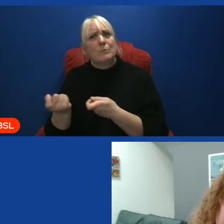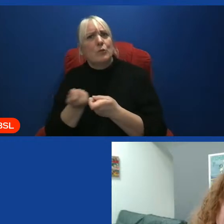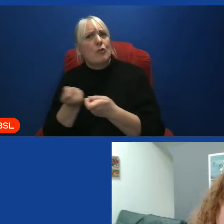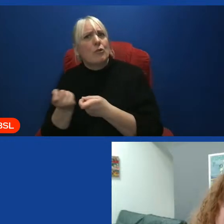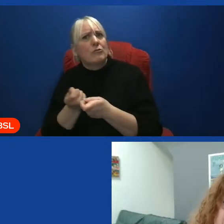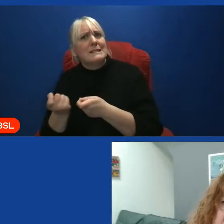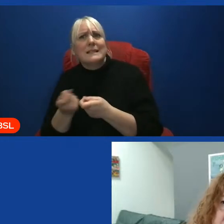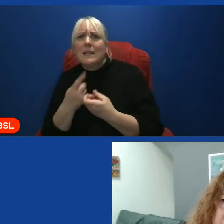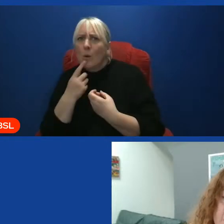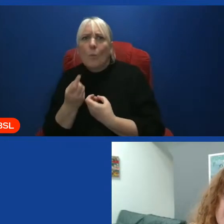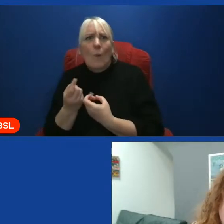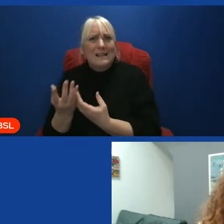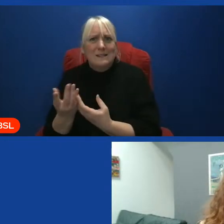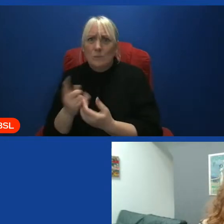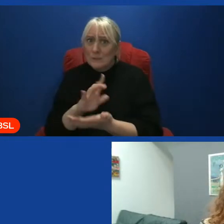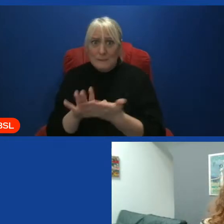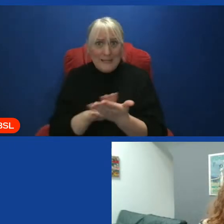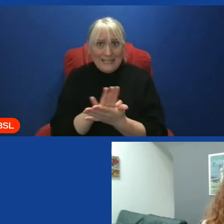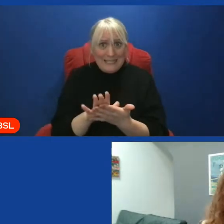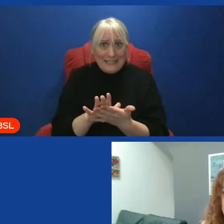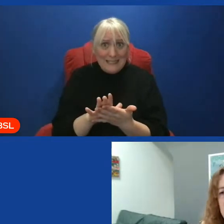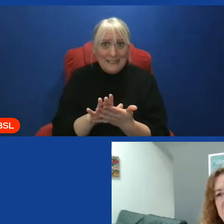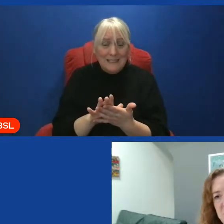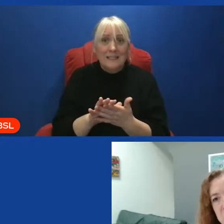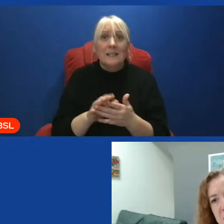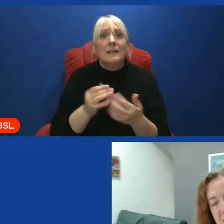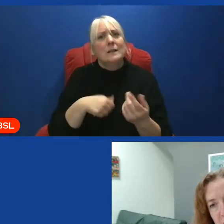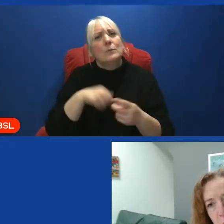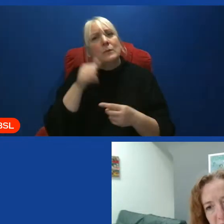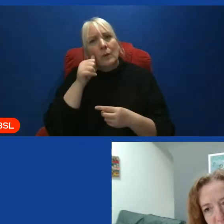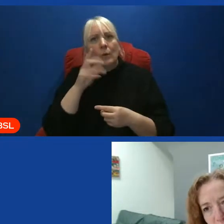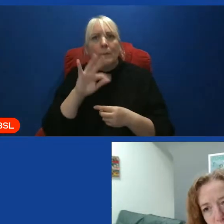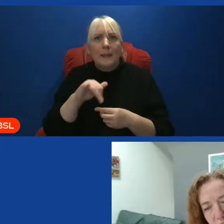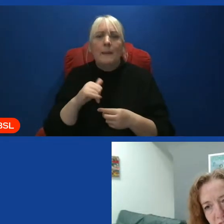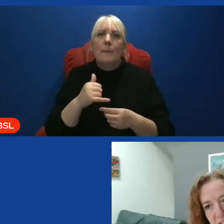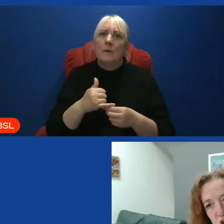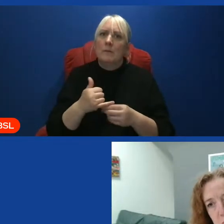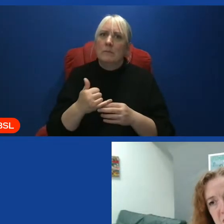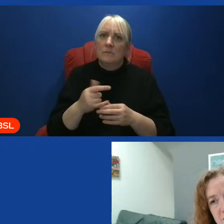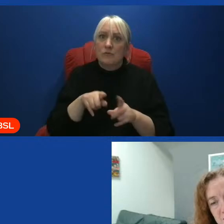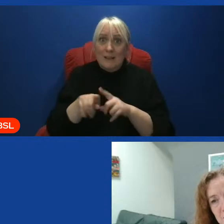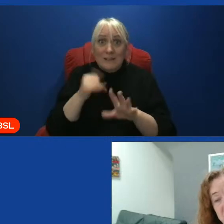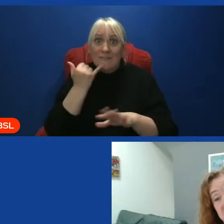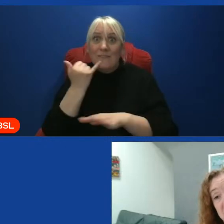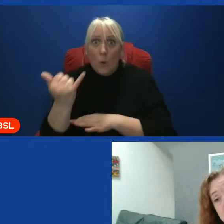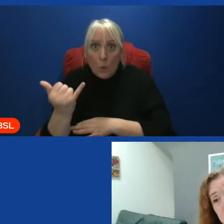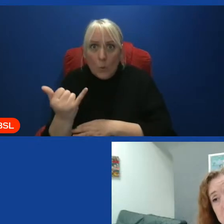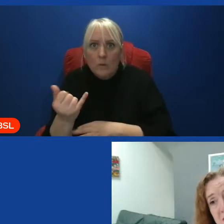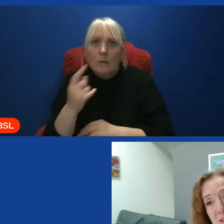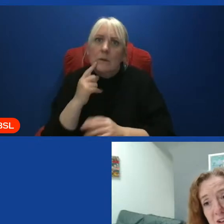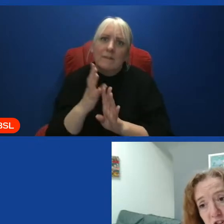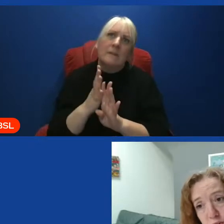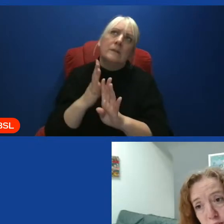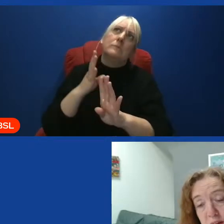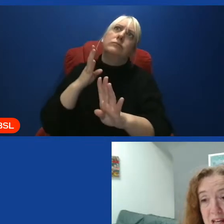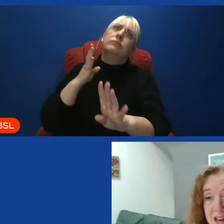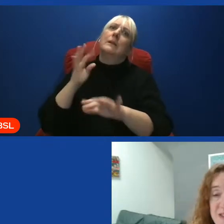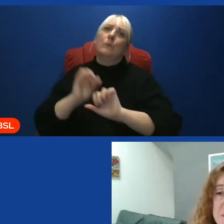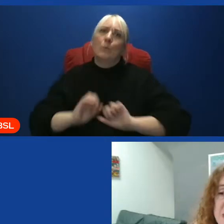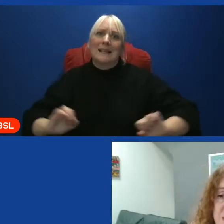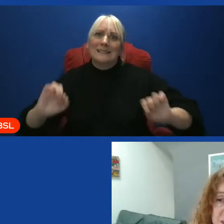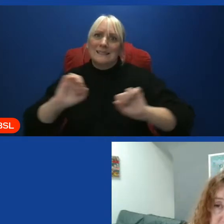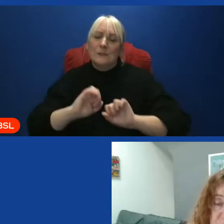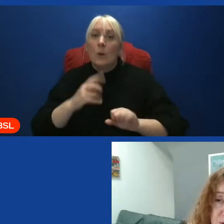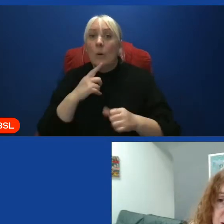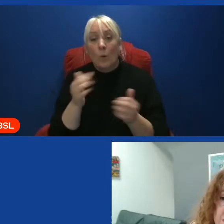by that? Because we know, don't we, that people wait too long on the phone. They wait too long to see a job centre advisor, and then their appointments are cut short. If